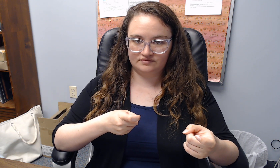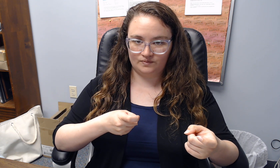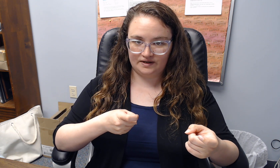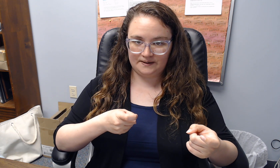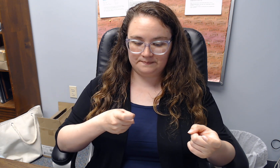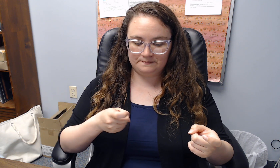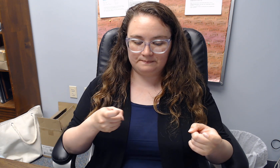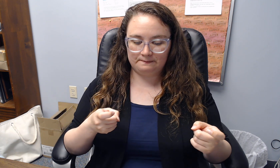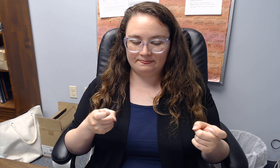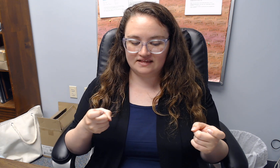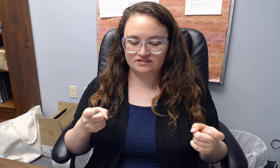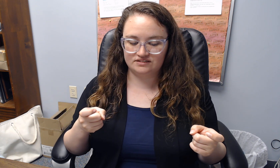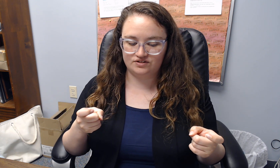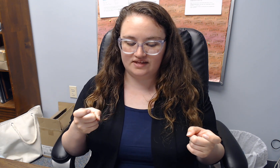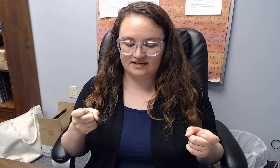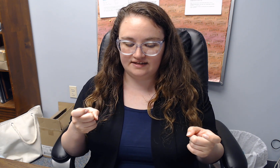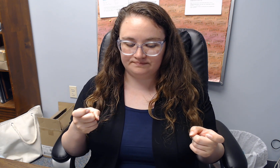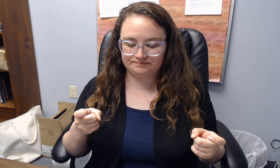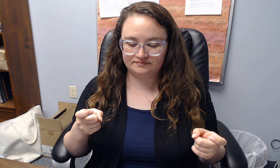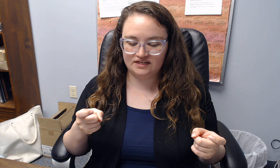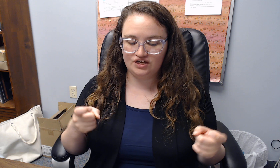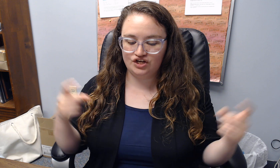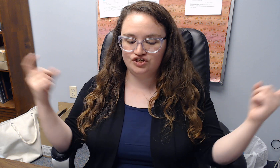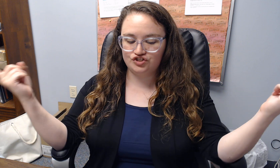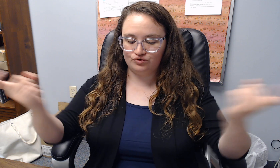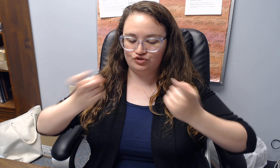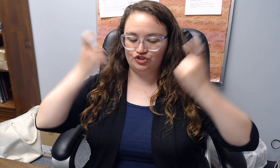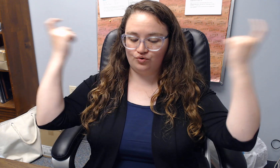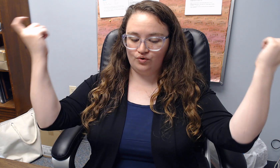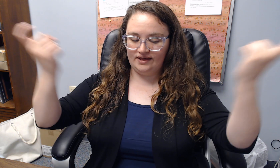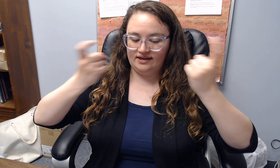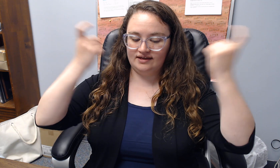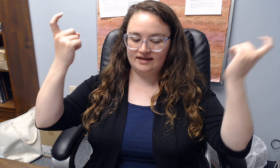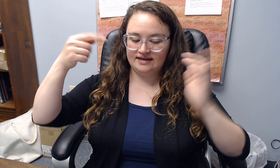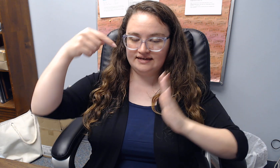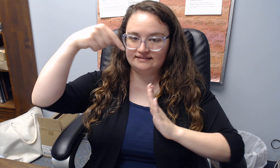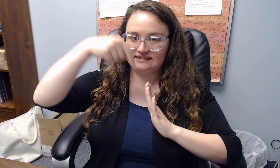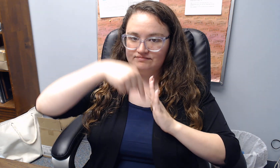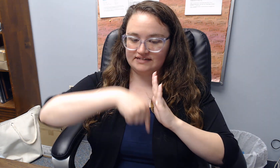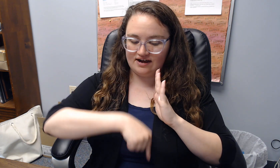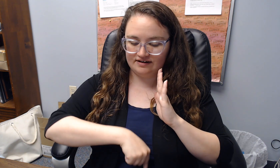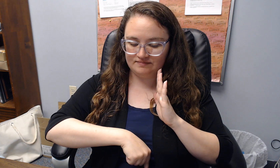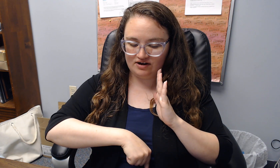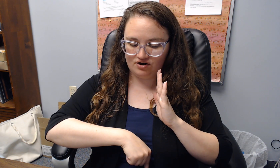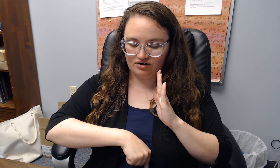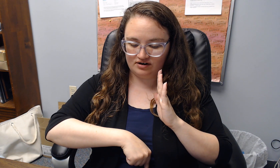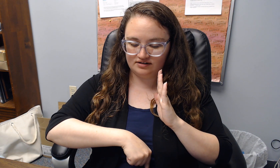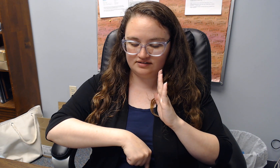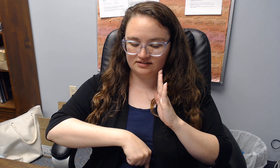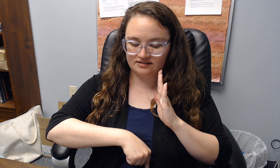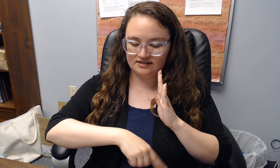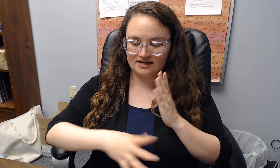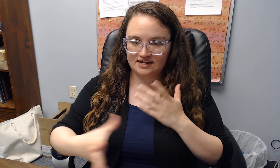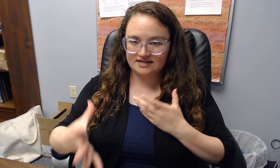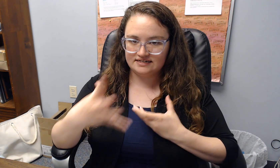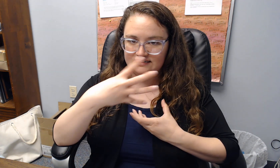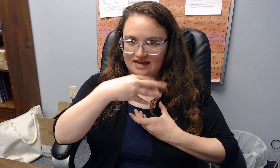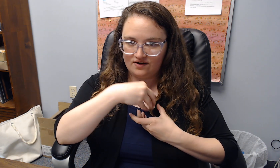Okay? Let's do that again. So joy deep down in my heart, down in